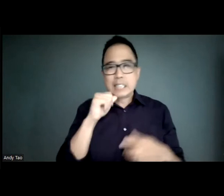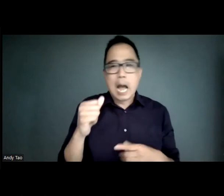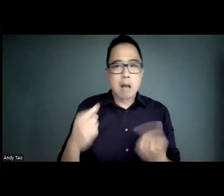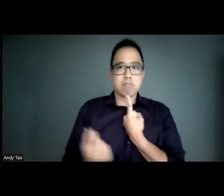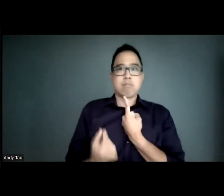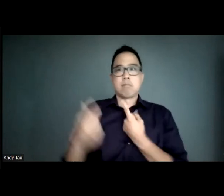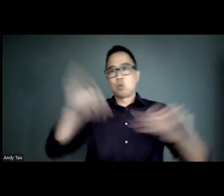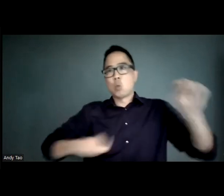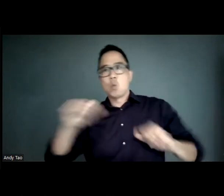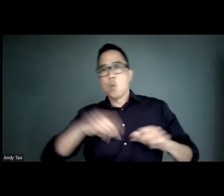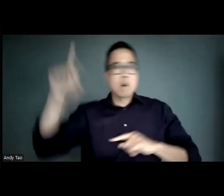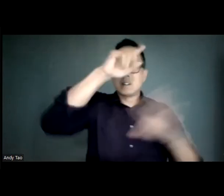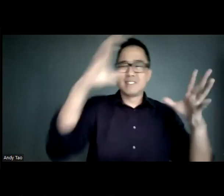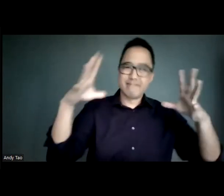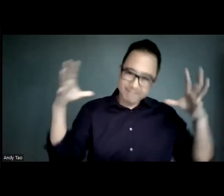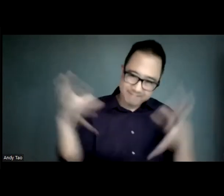all of us,